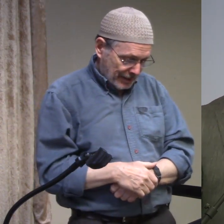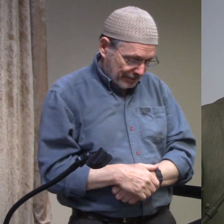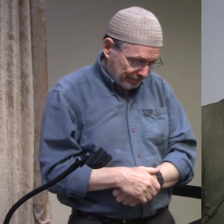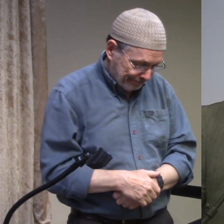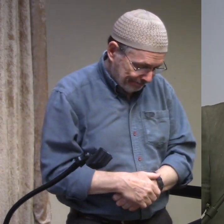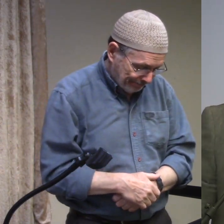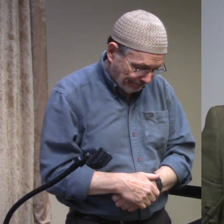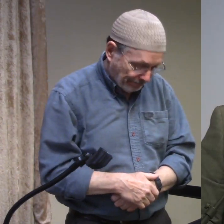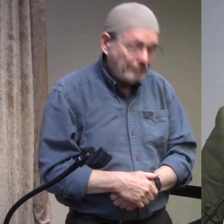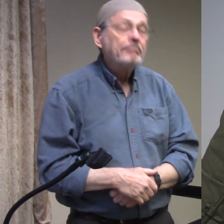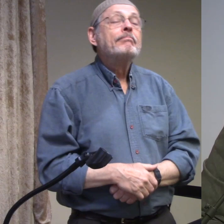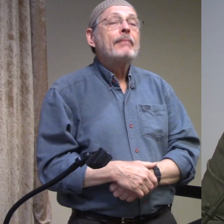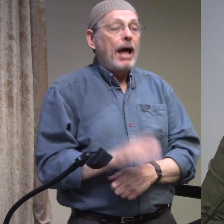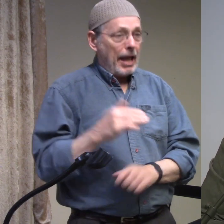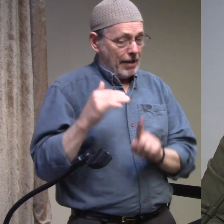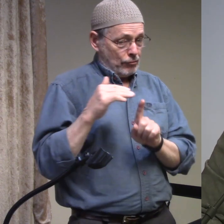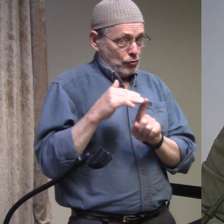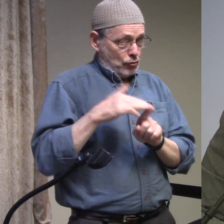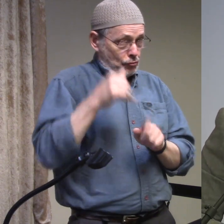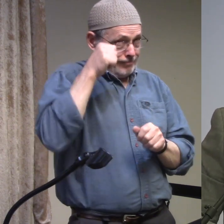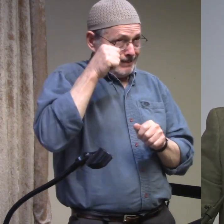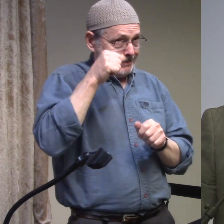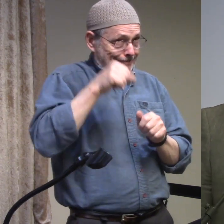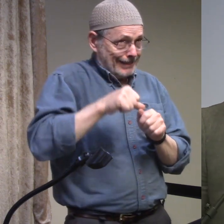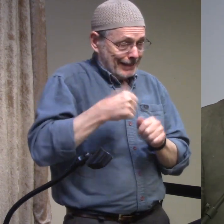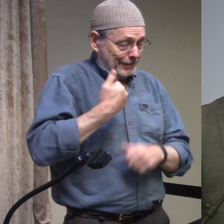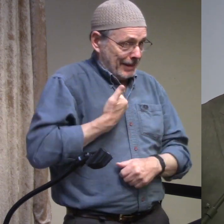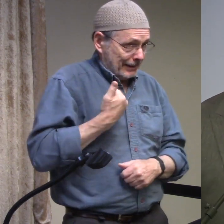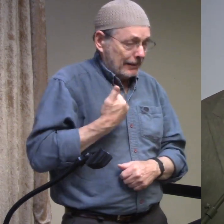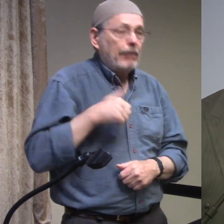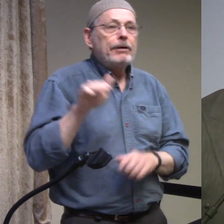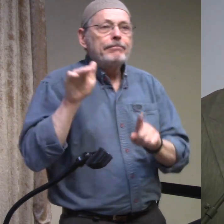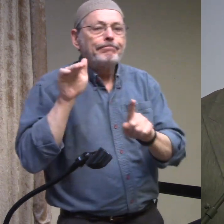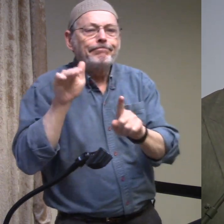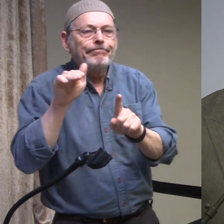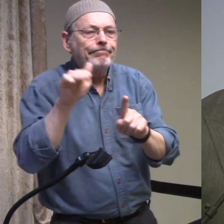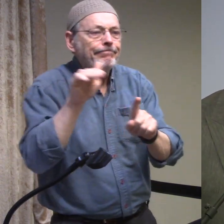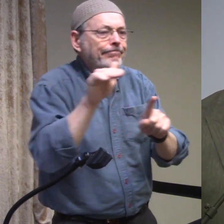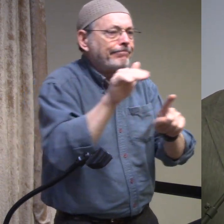And so I remind myself, and I remind all of us here,